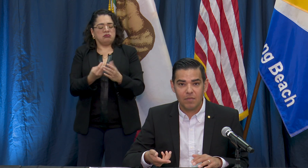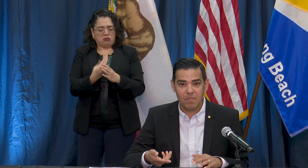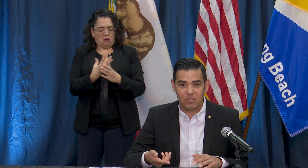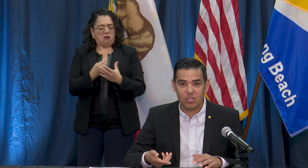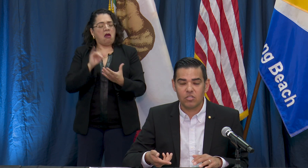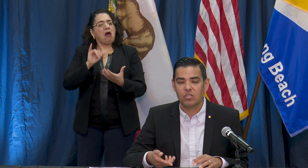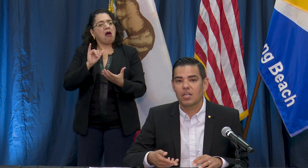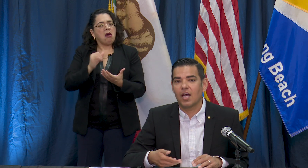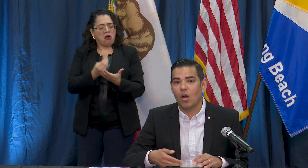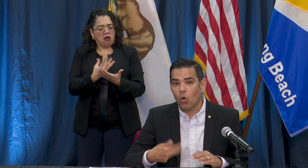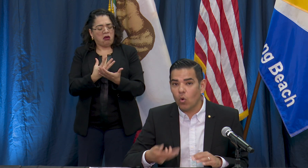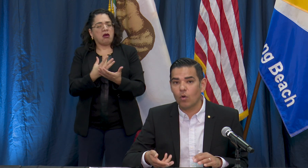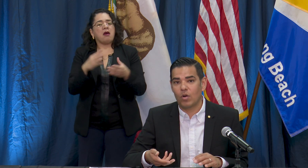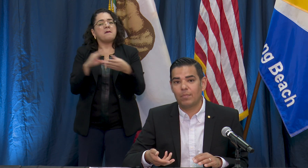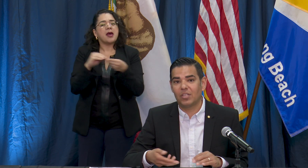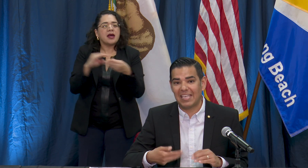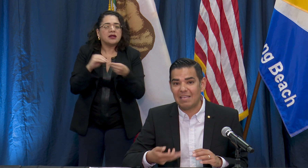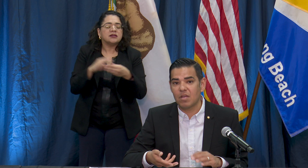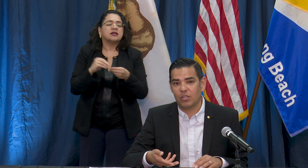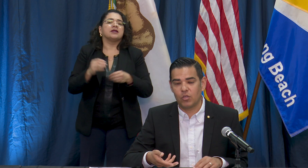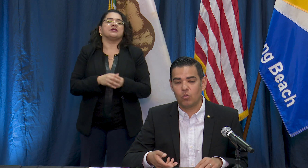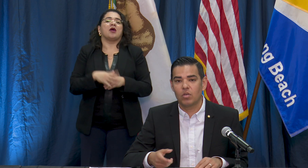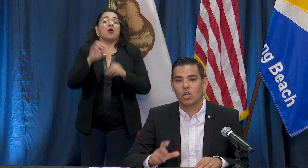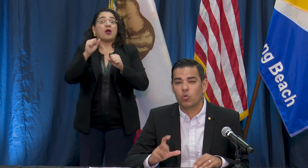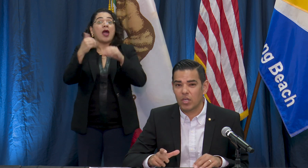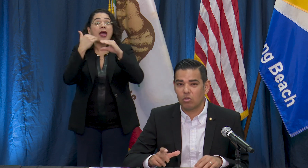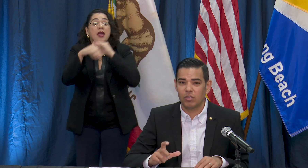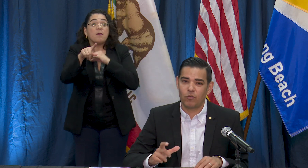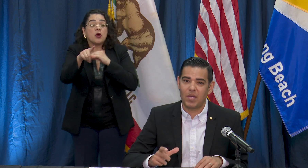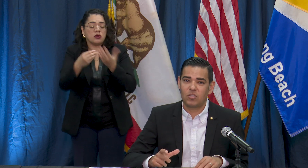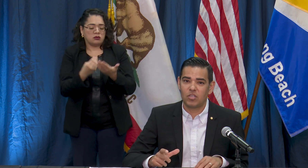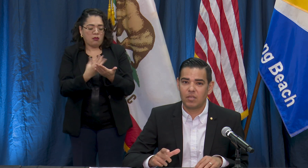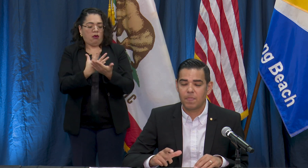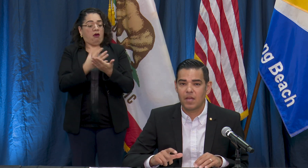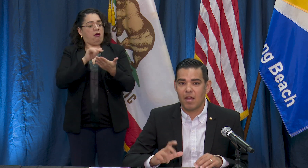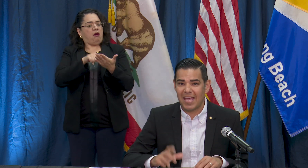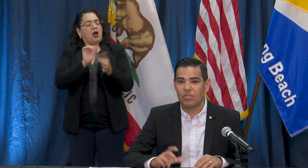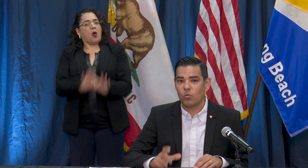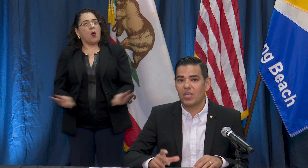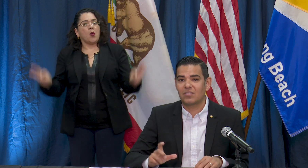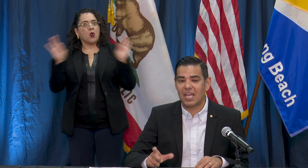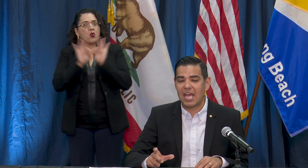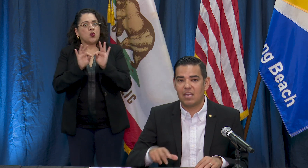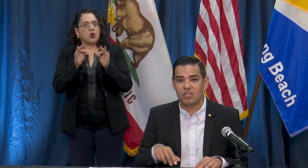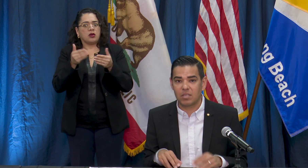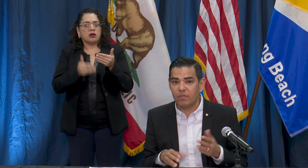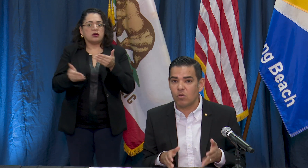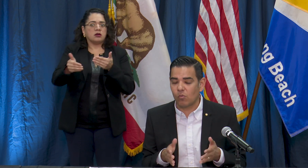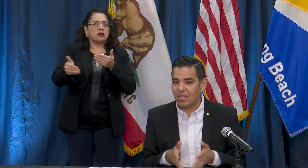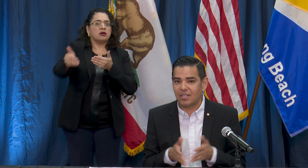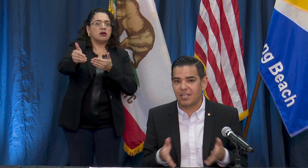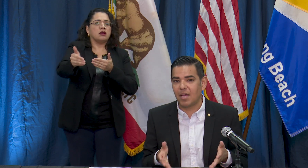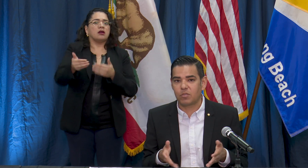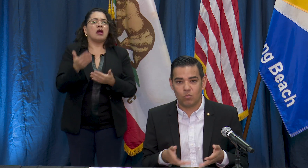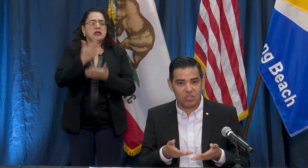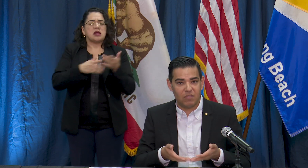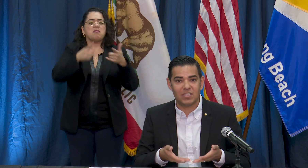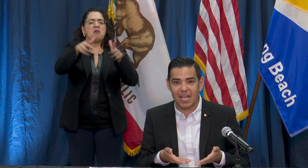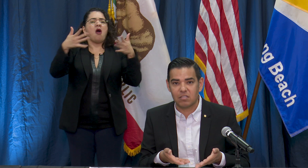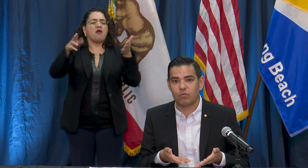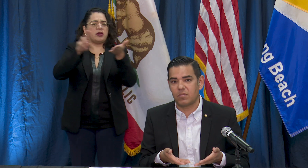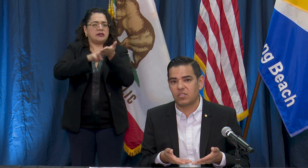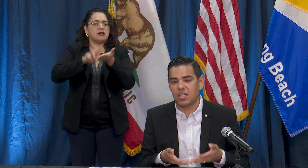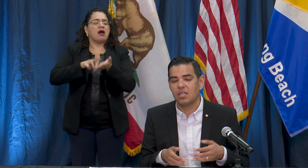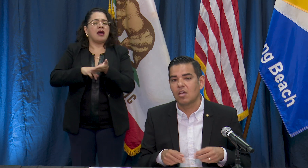phone message, or we're able to email you critical information in the weeks ahead. And some of you already signed up, so you